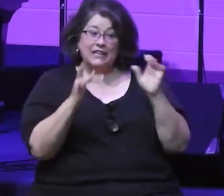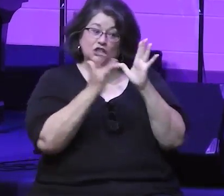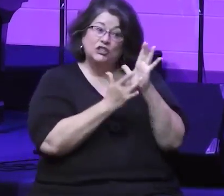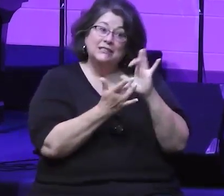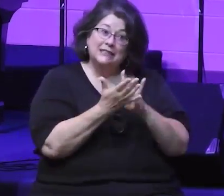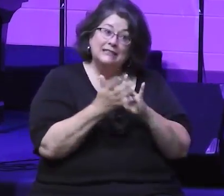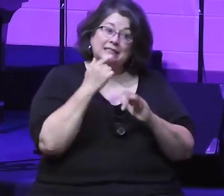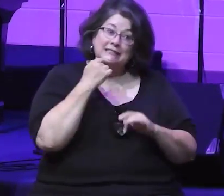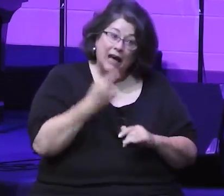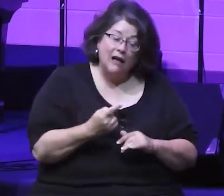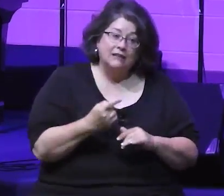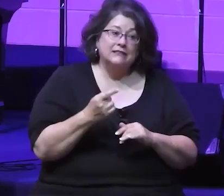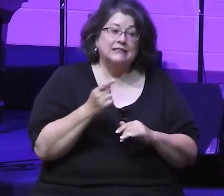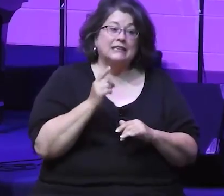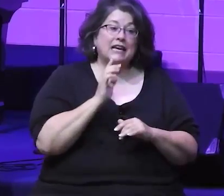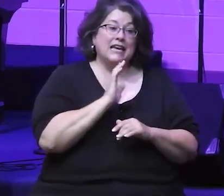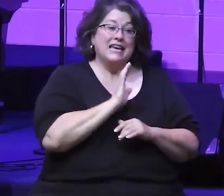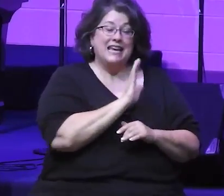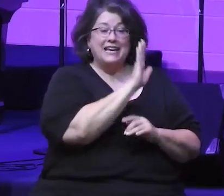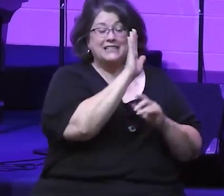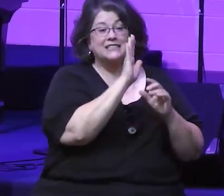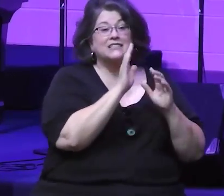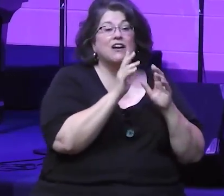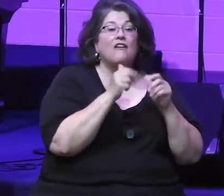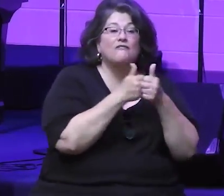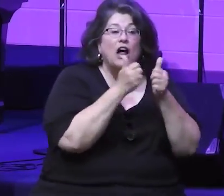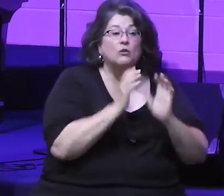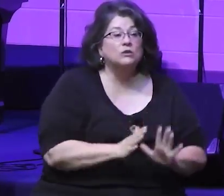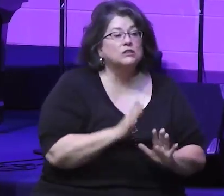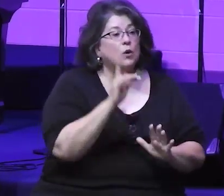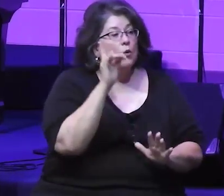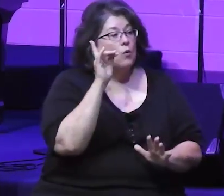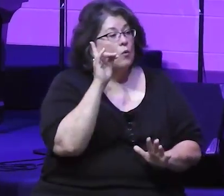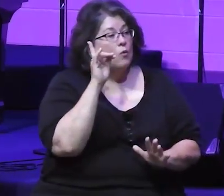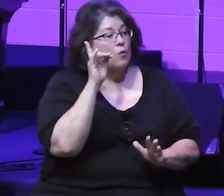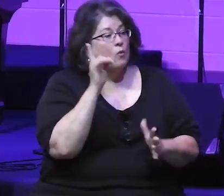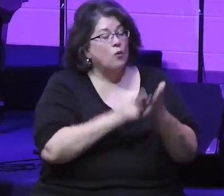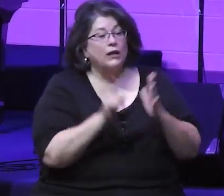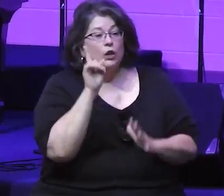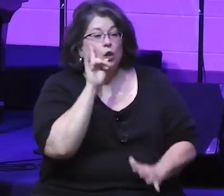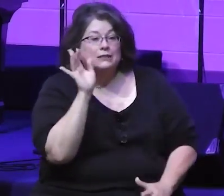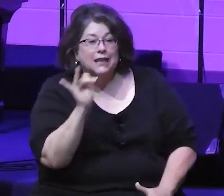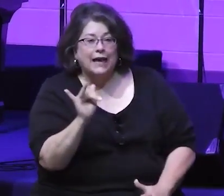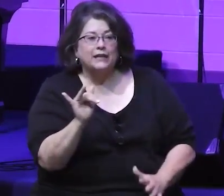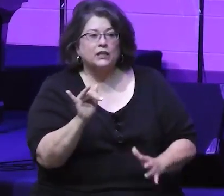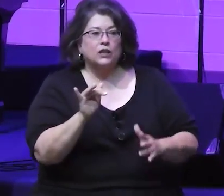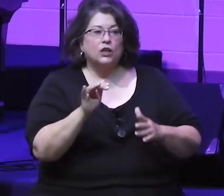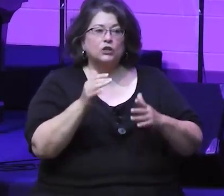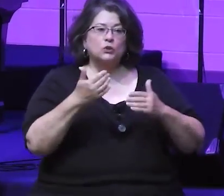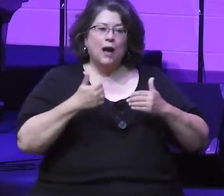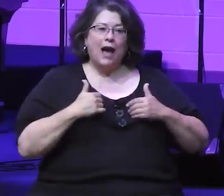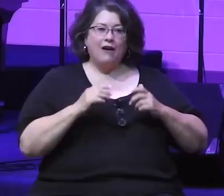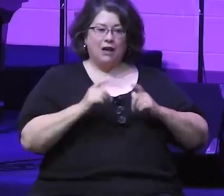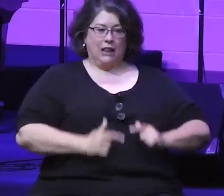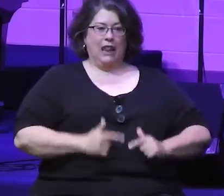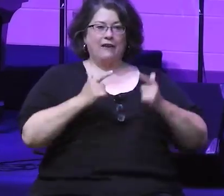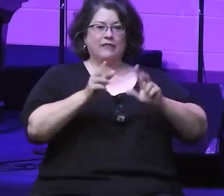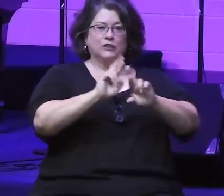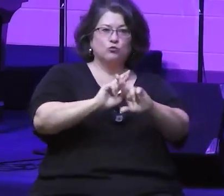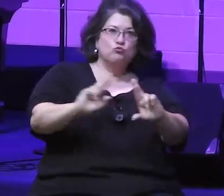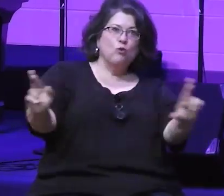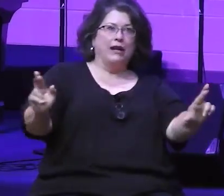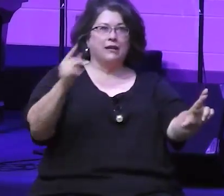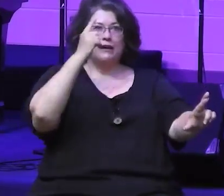telling his followers what it looks like to lead a ready life. What it looks like to lead a life that wouldn't ever